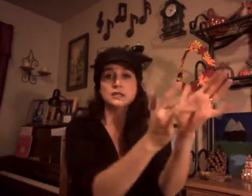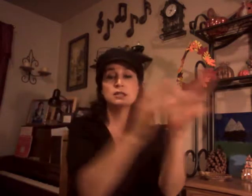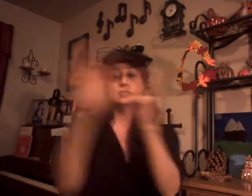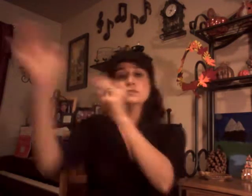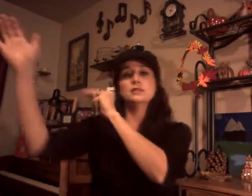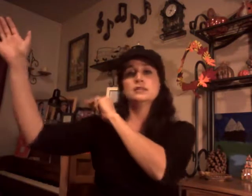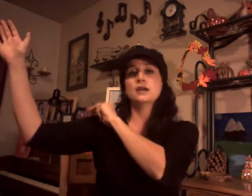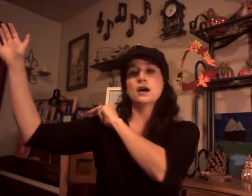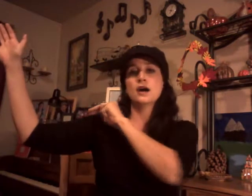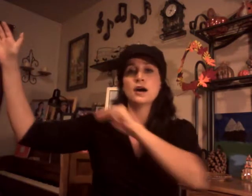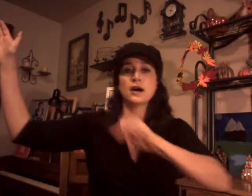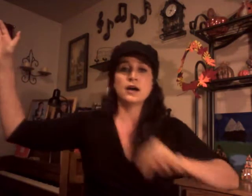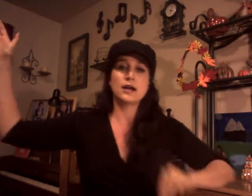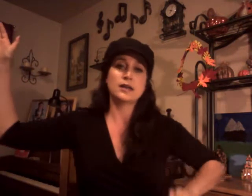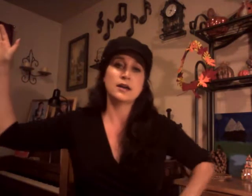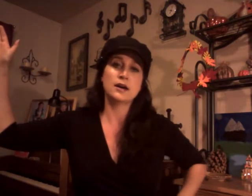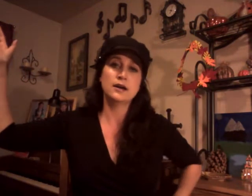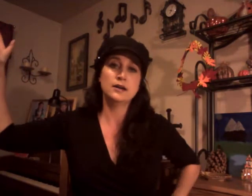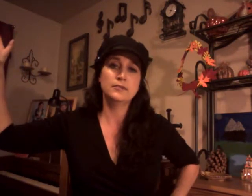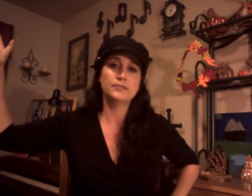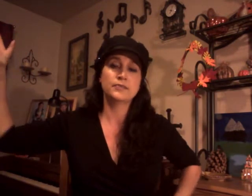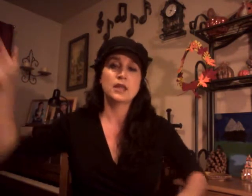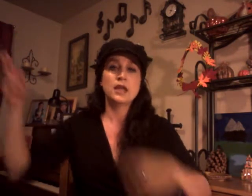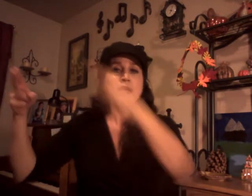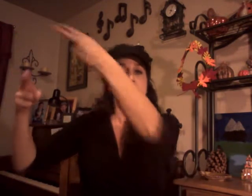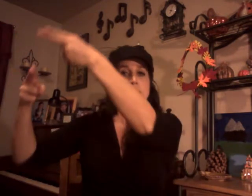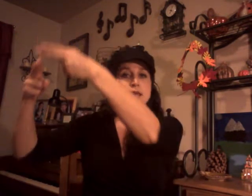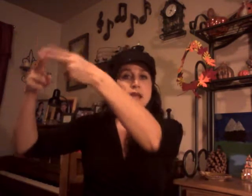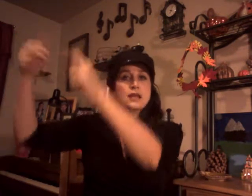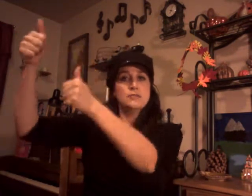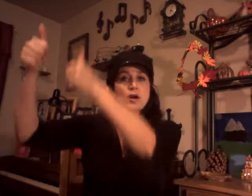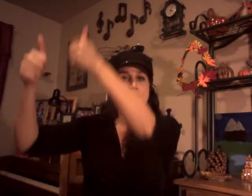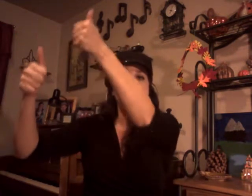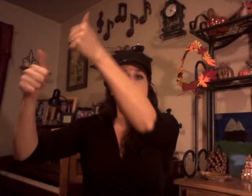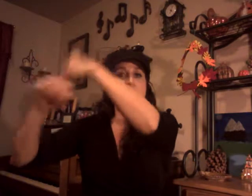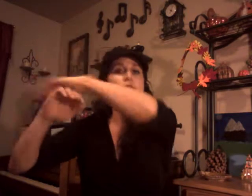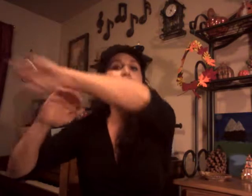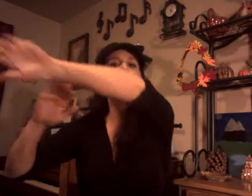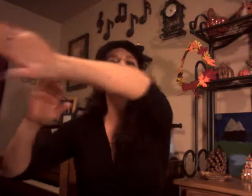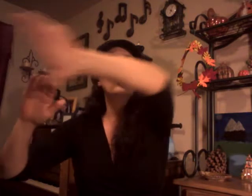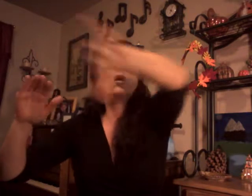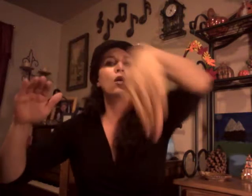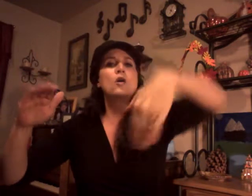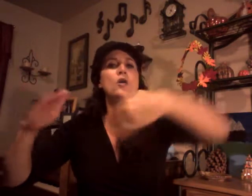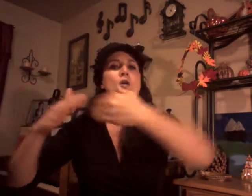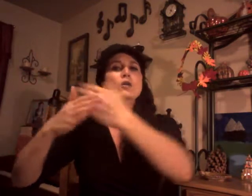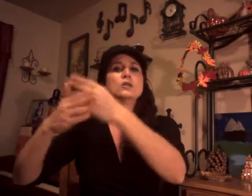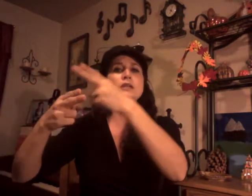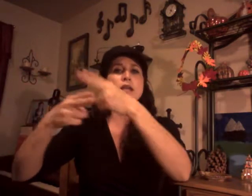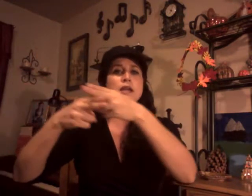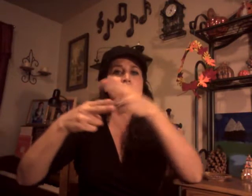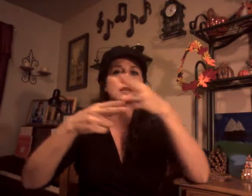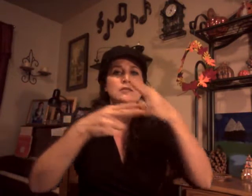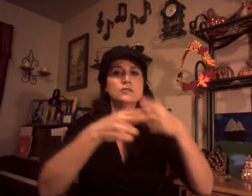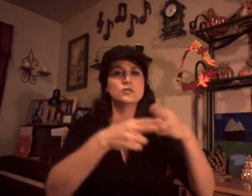Jesus Messiah. Name above all names.